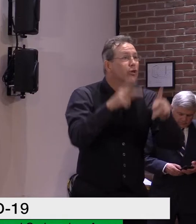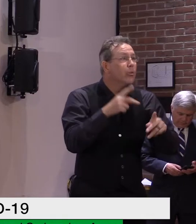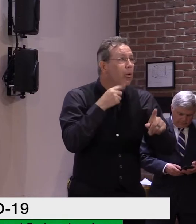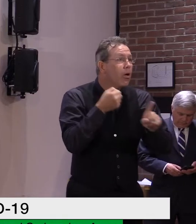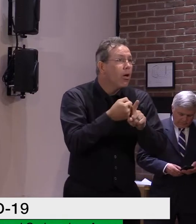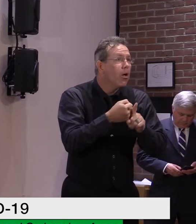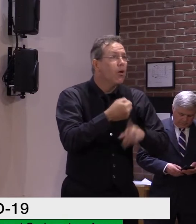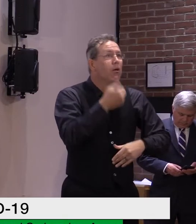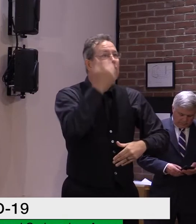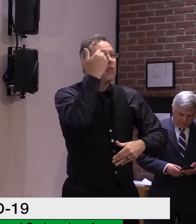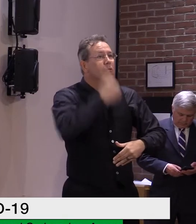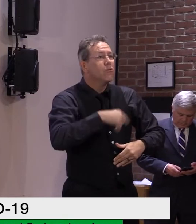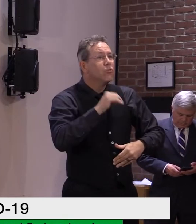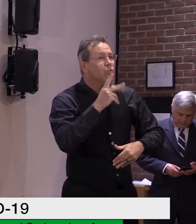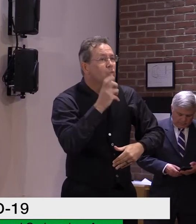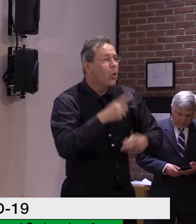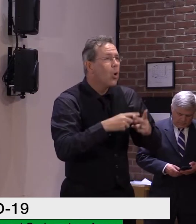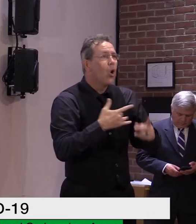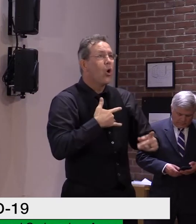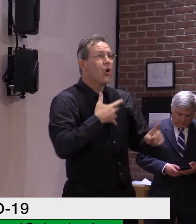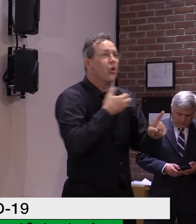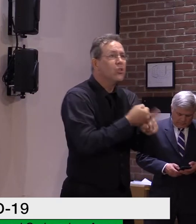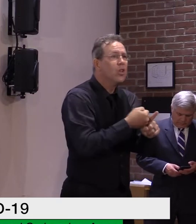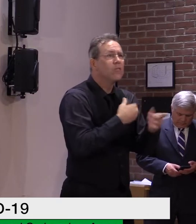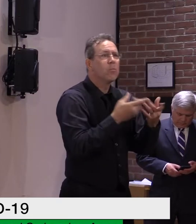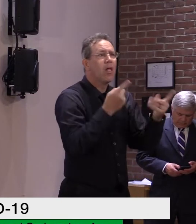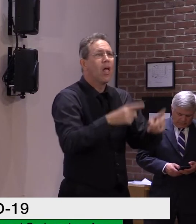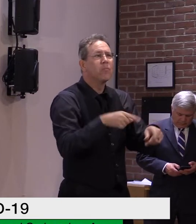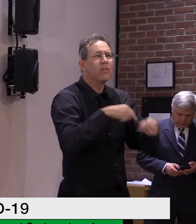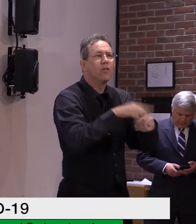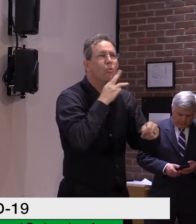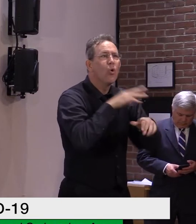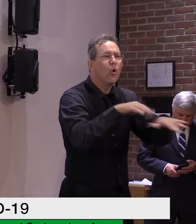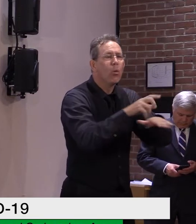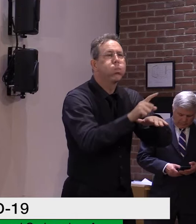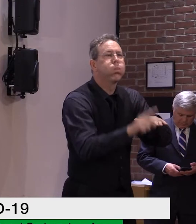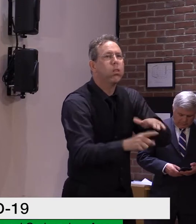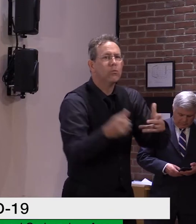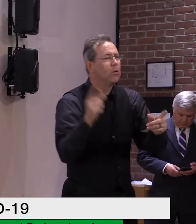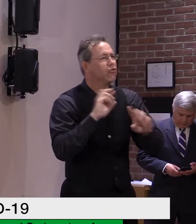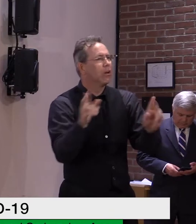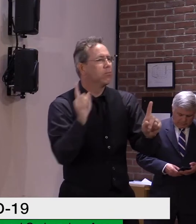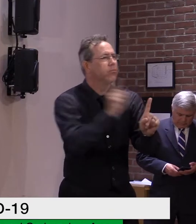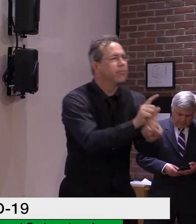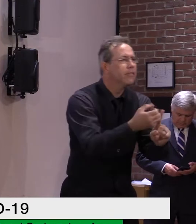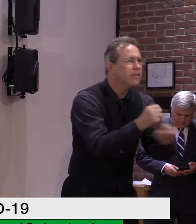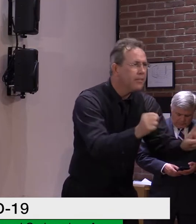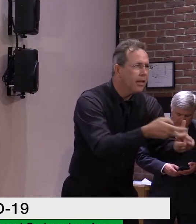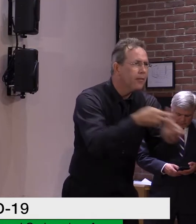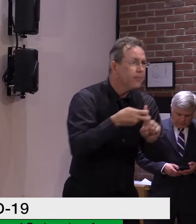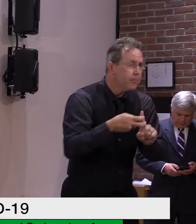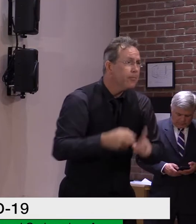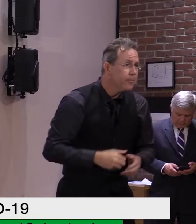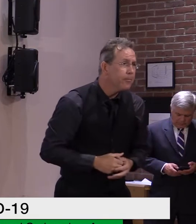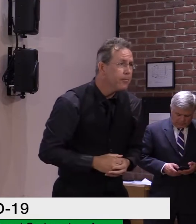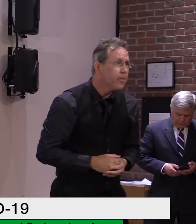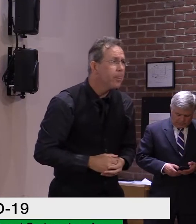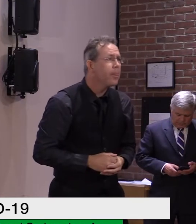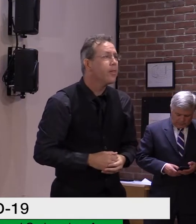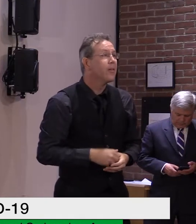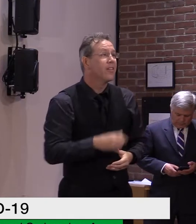for help in an emergency. Fortunately for the folks in the gorge over the weekend, they had a third party with them who was able to call for